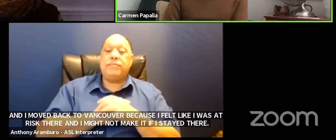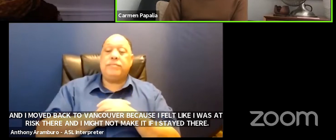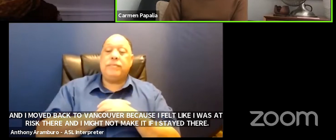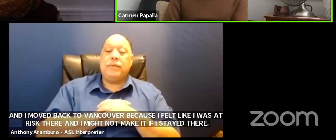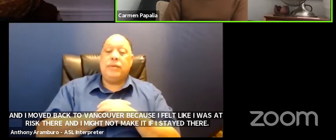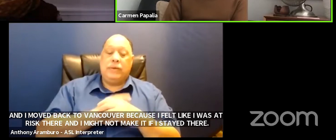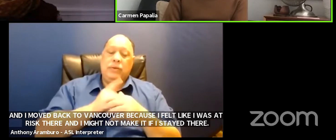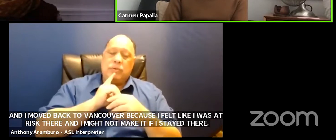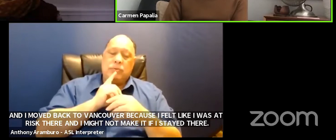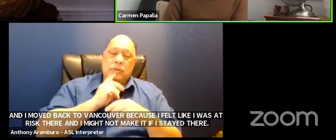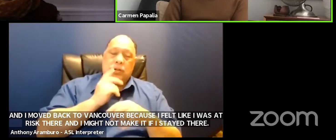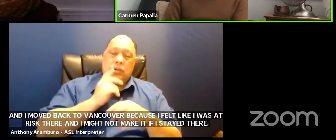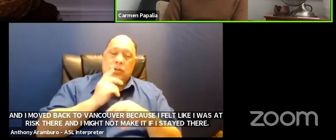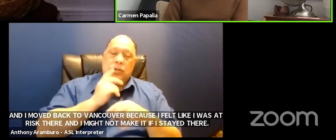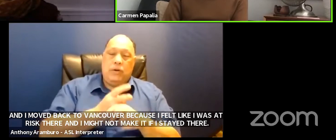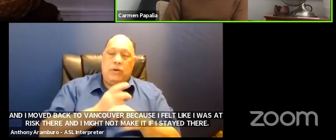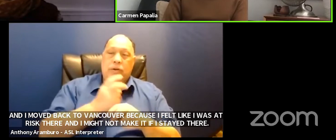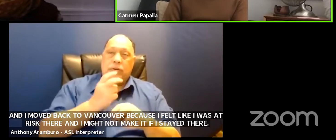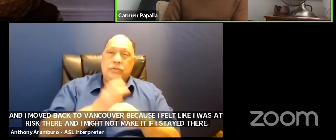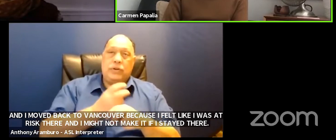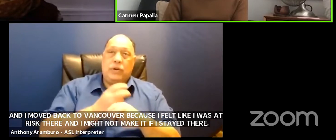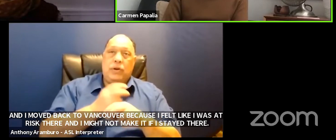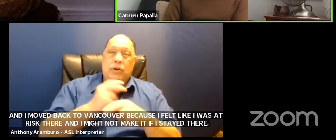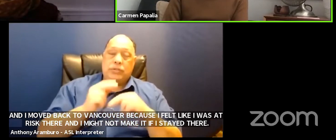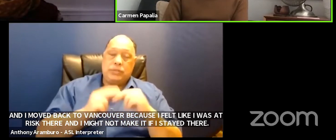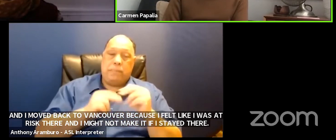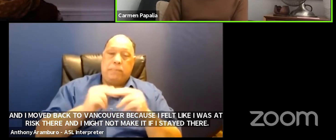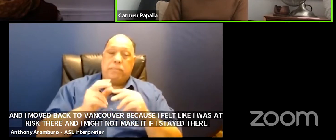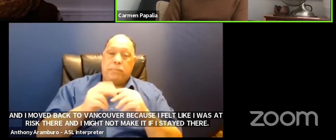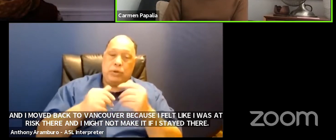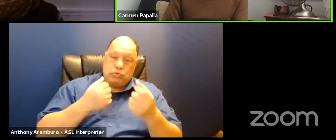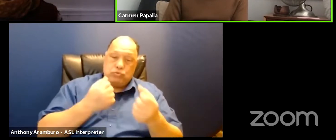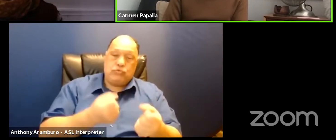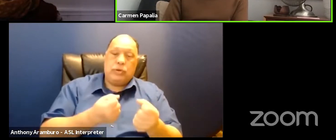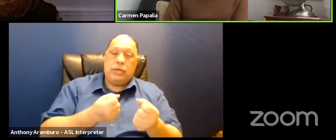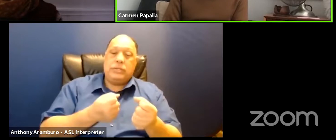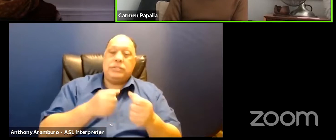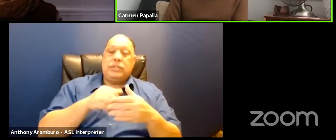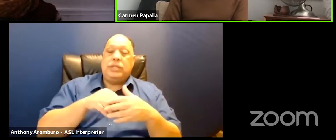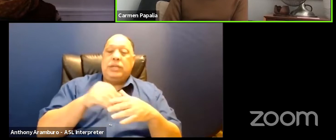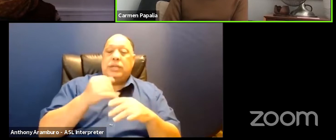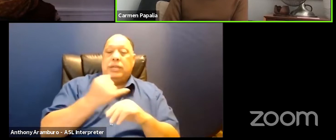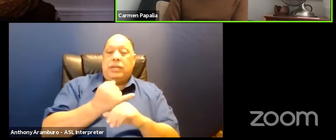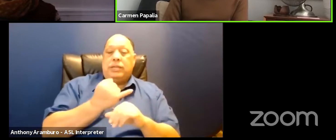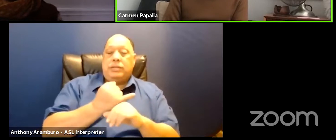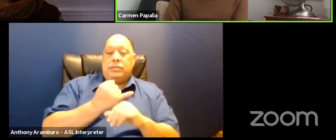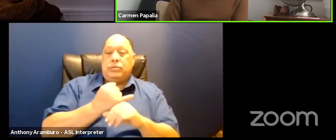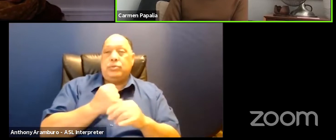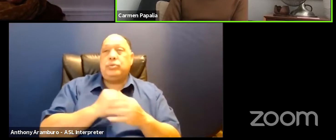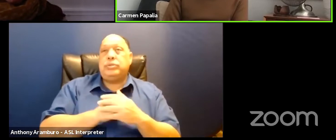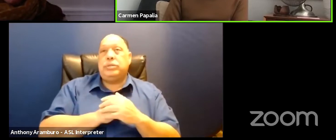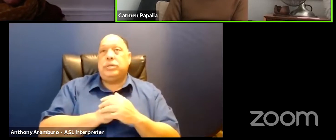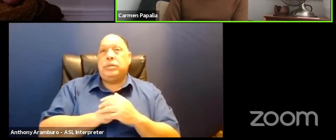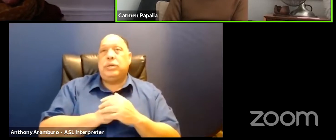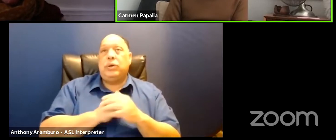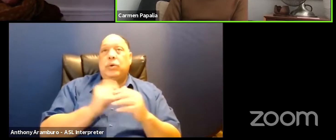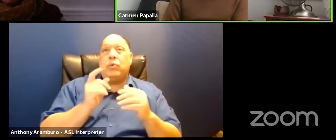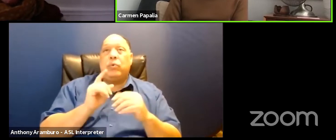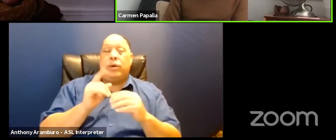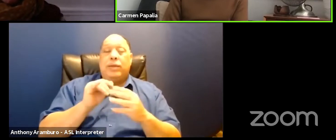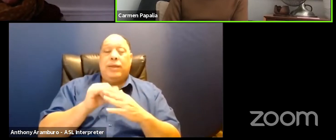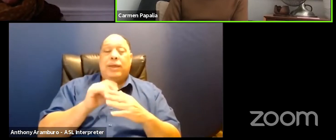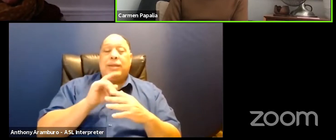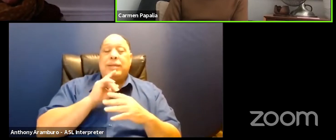really hard to build trust within an institution where that is violent,